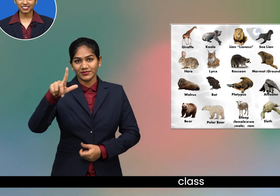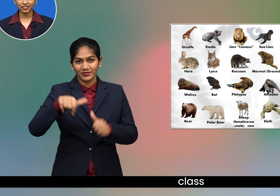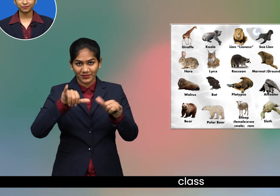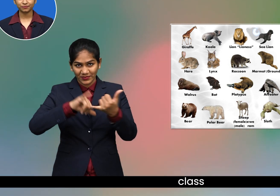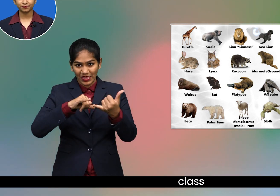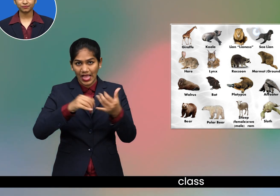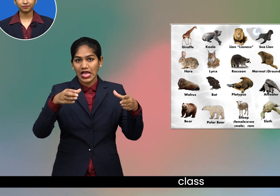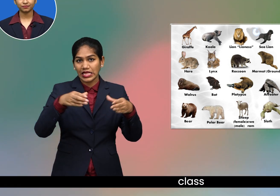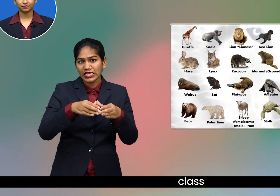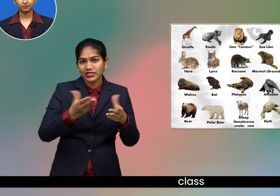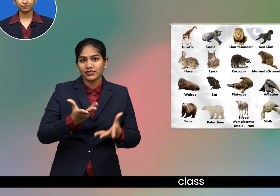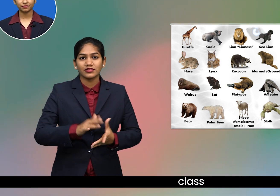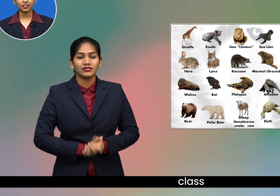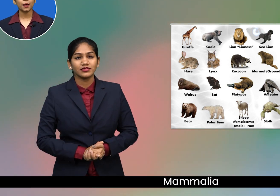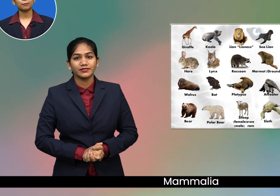Class